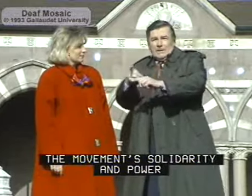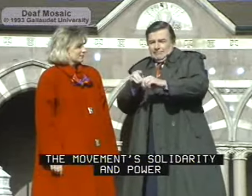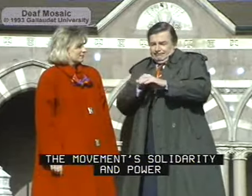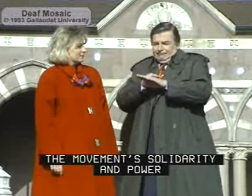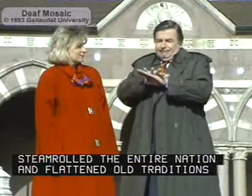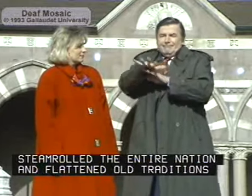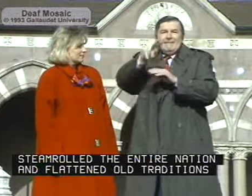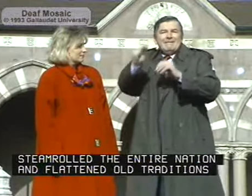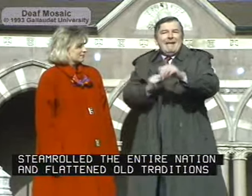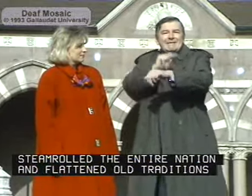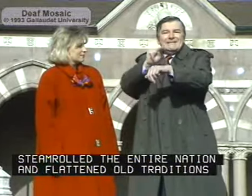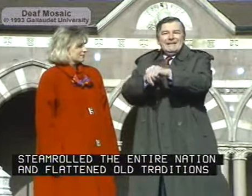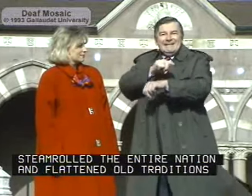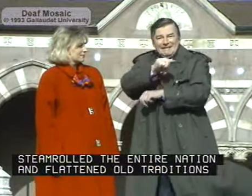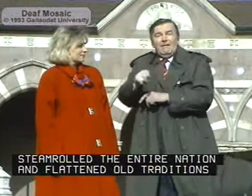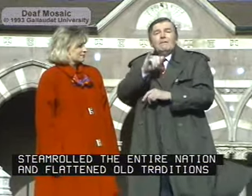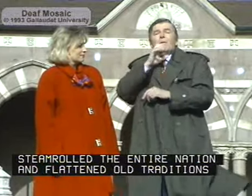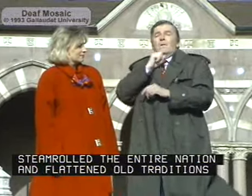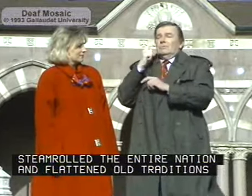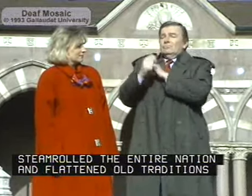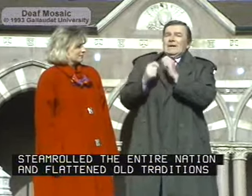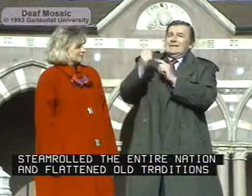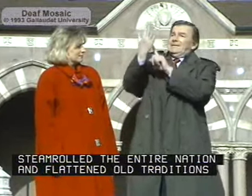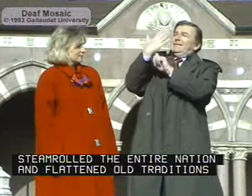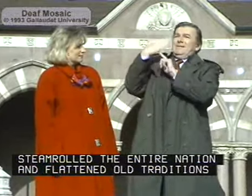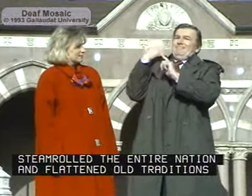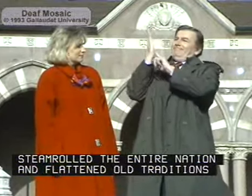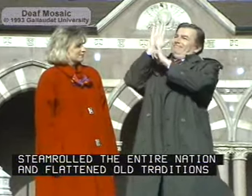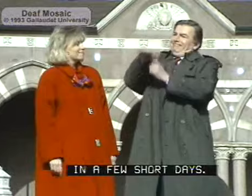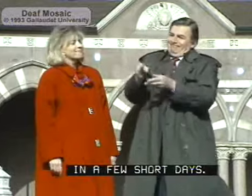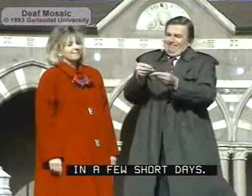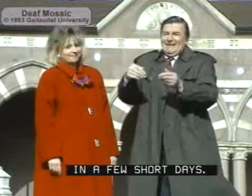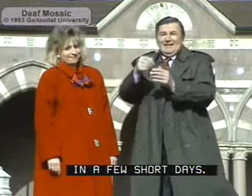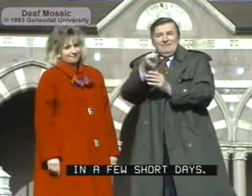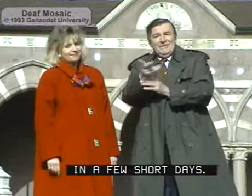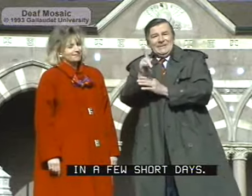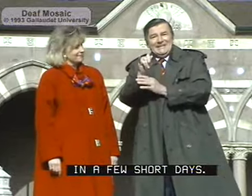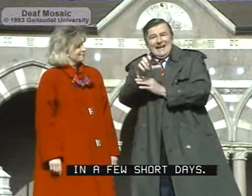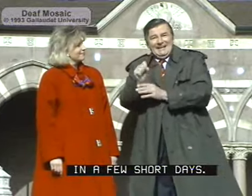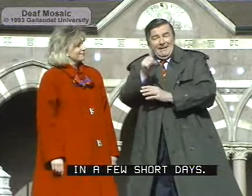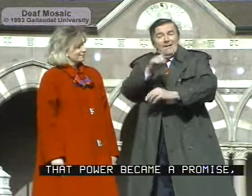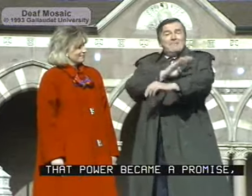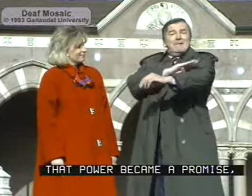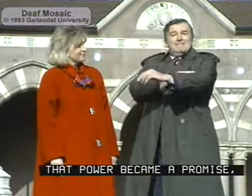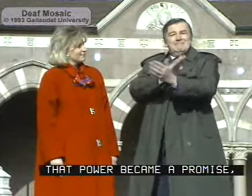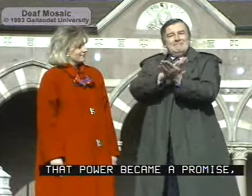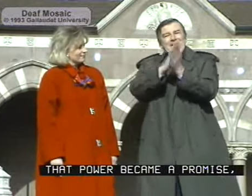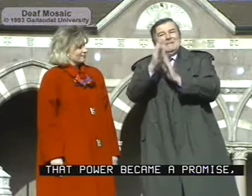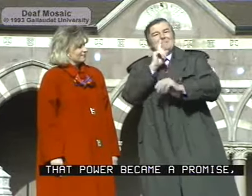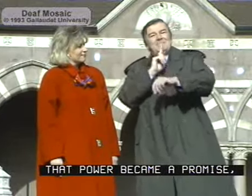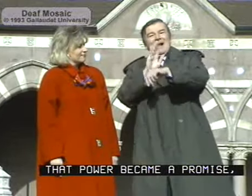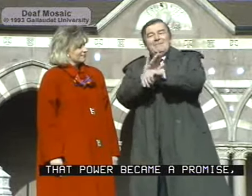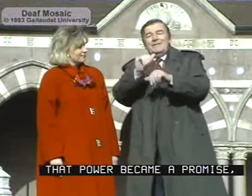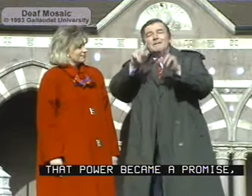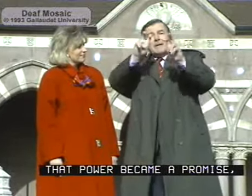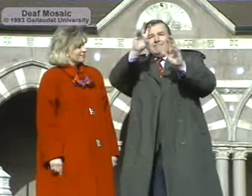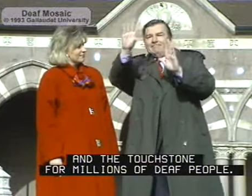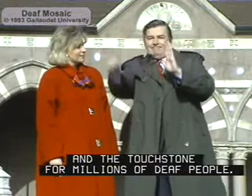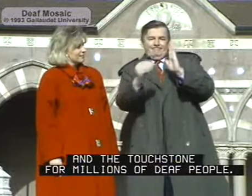power steamrolled the entire nation and flattened old traditions in a few short days. That power became a promise and the